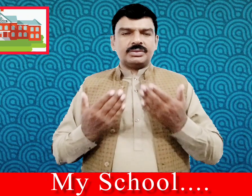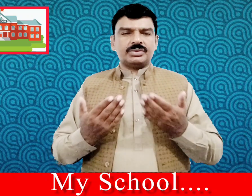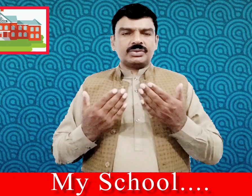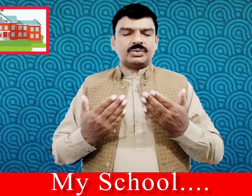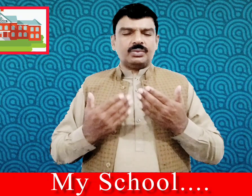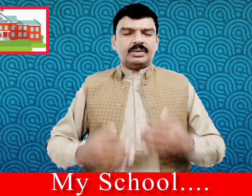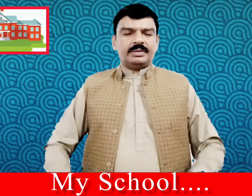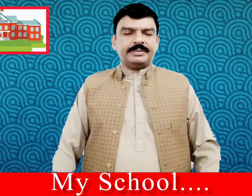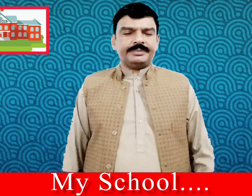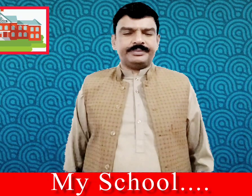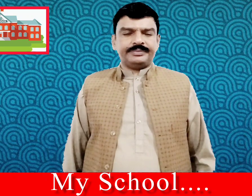school,